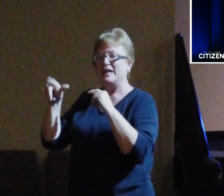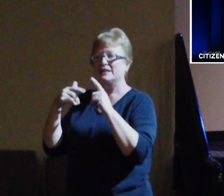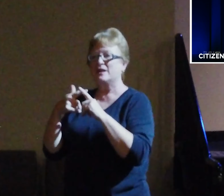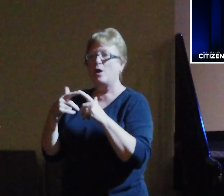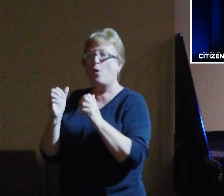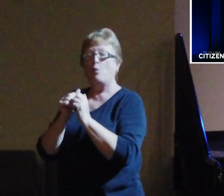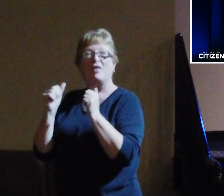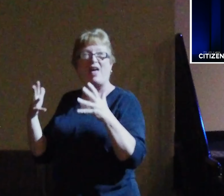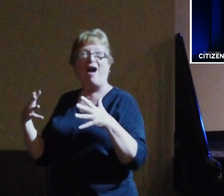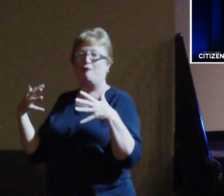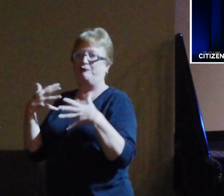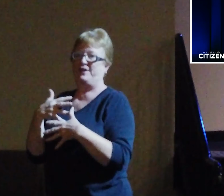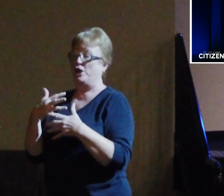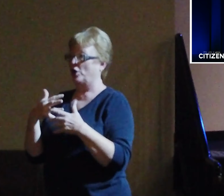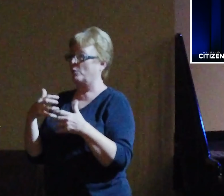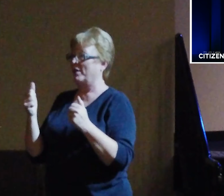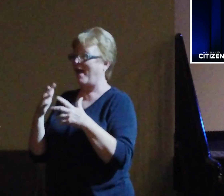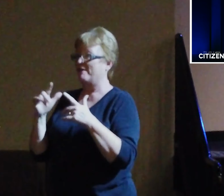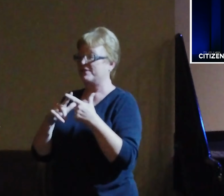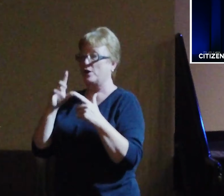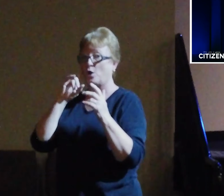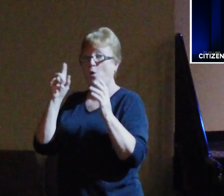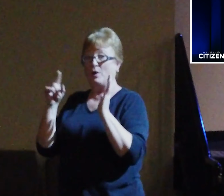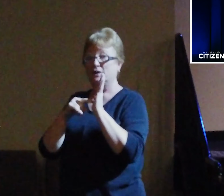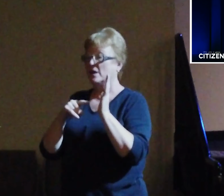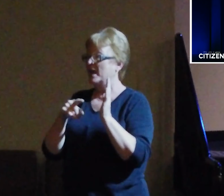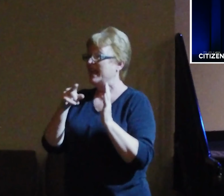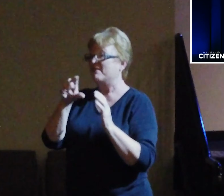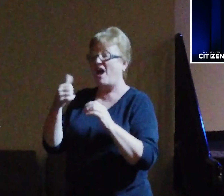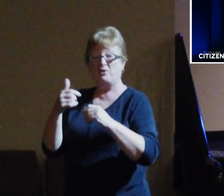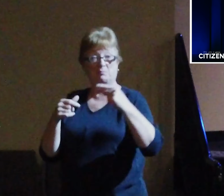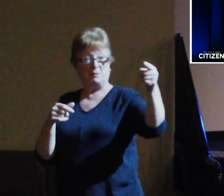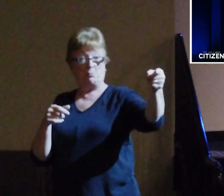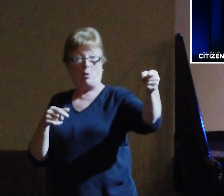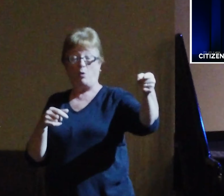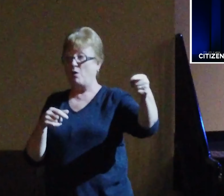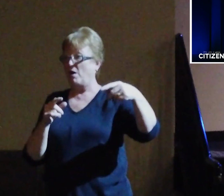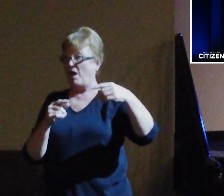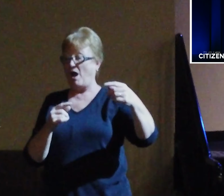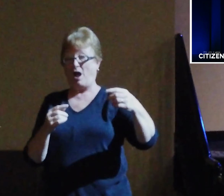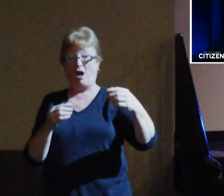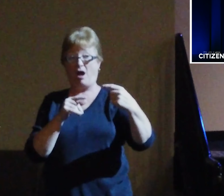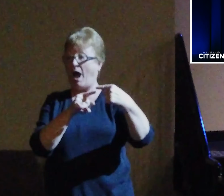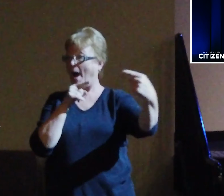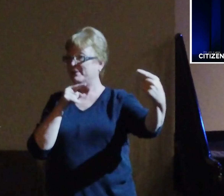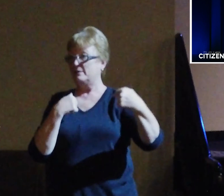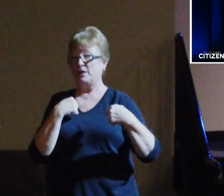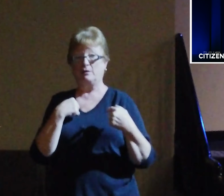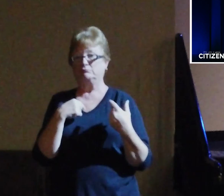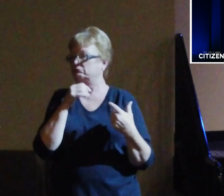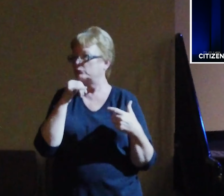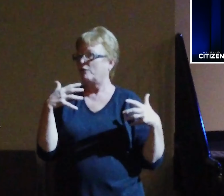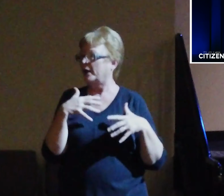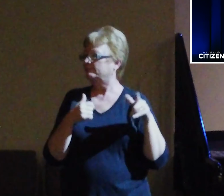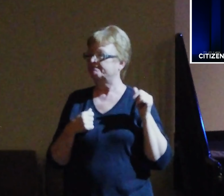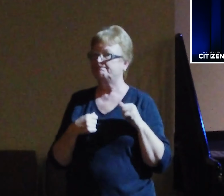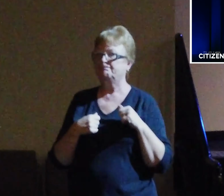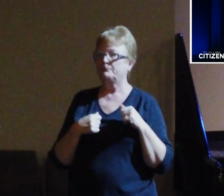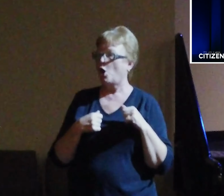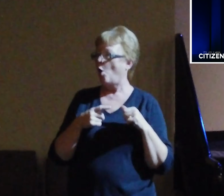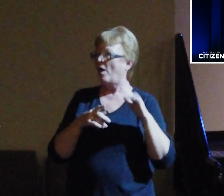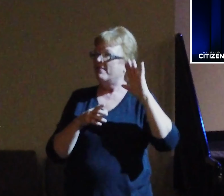You are not terrified by those who oppose you. We don't cower in fear of opposition or